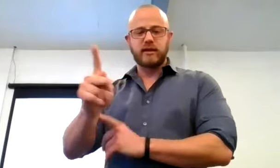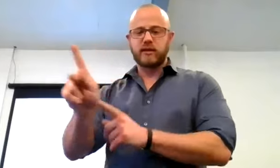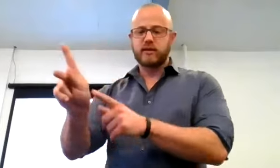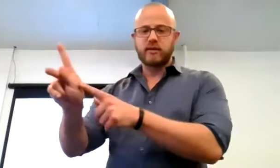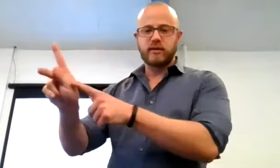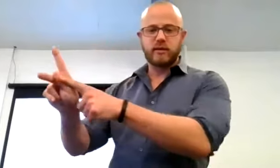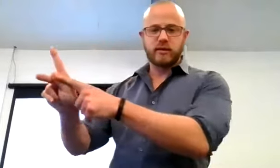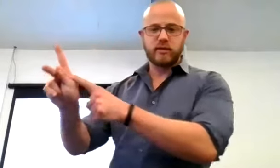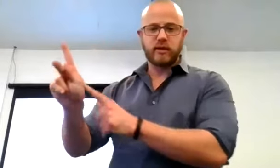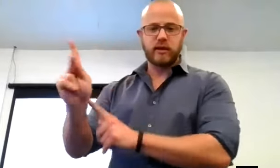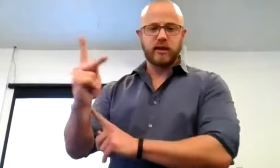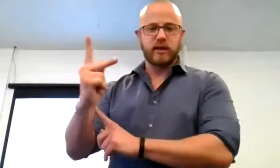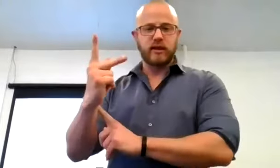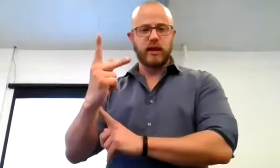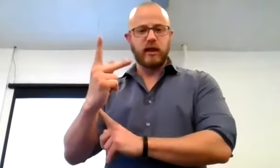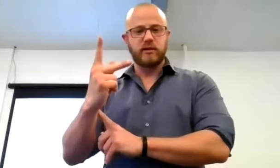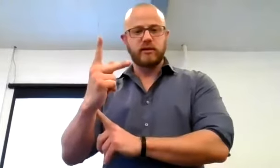K. You see my thumb is right there in the middle.